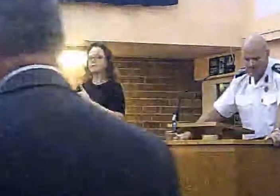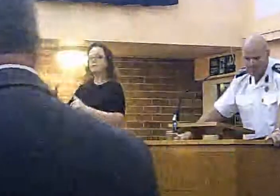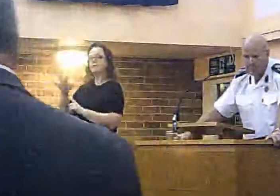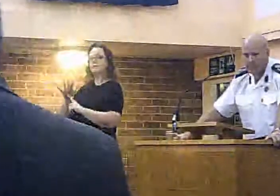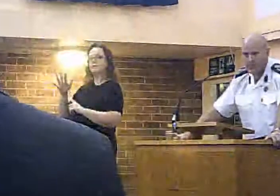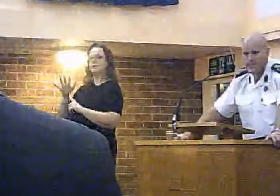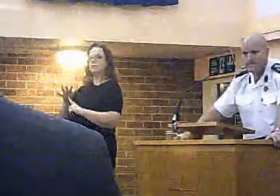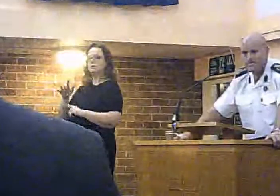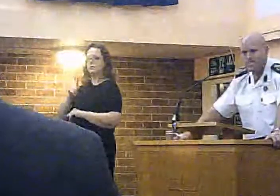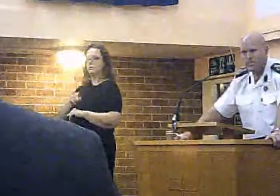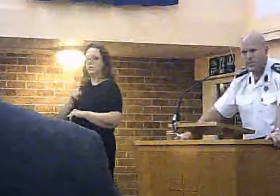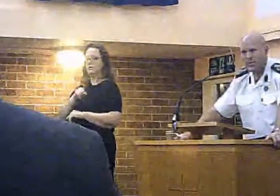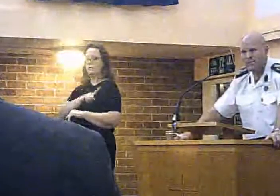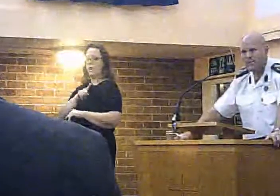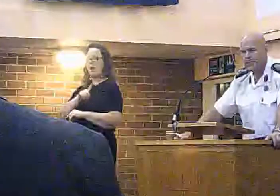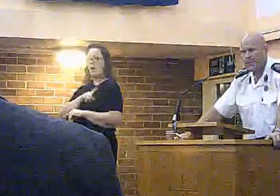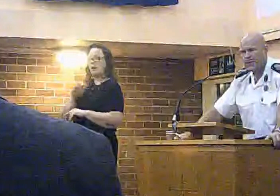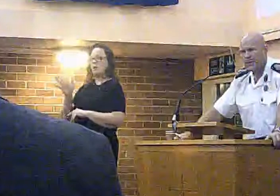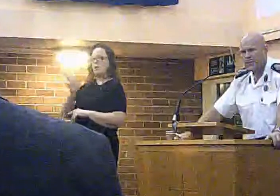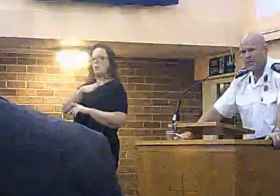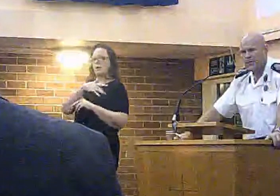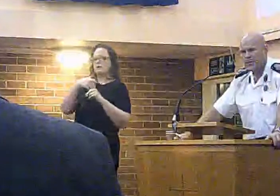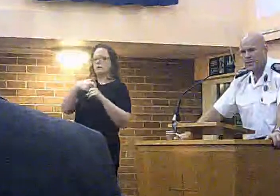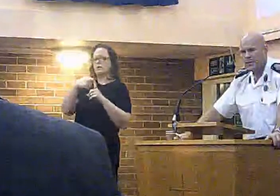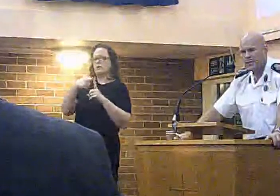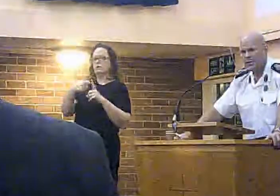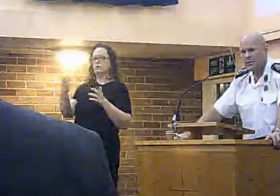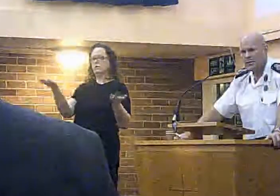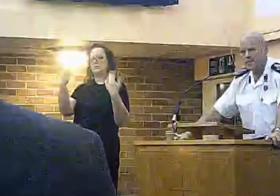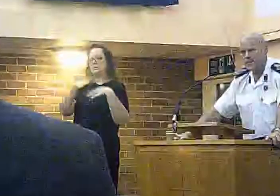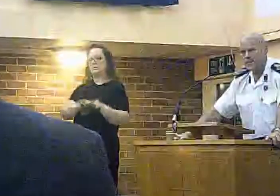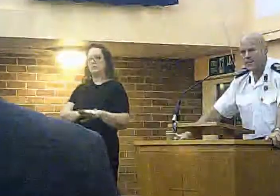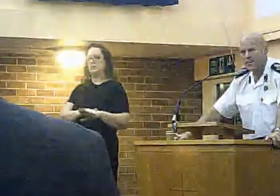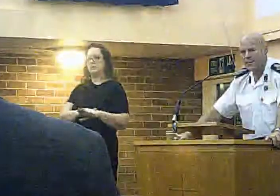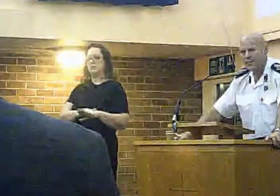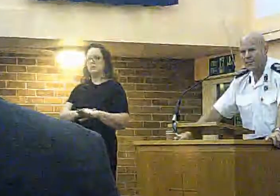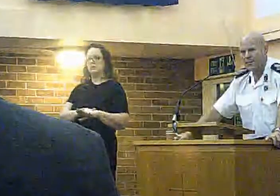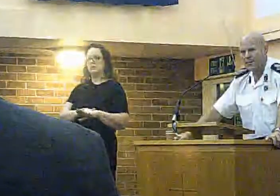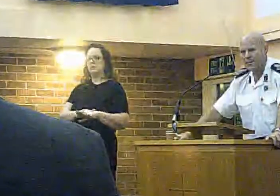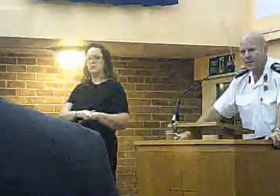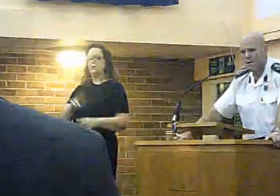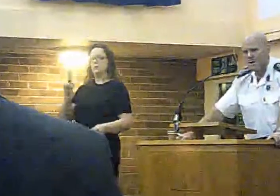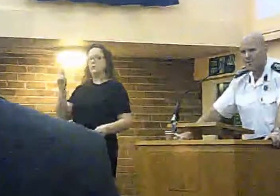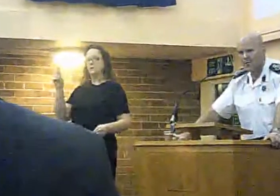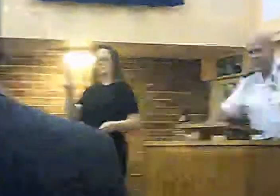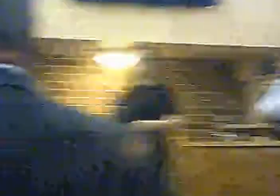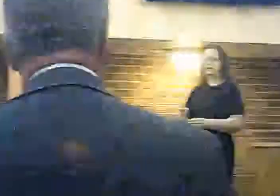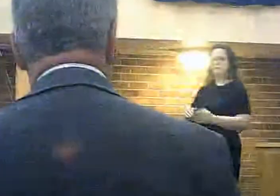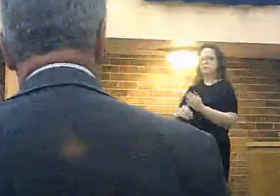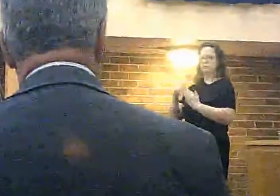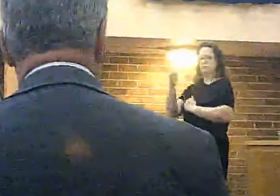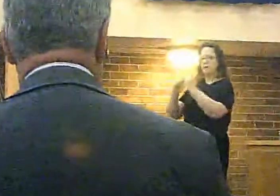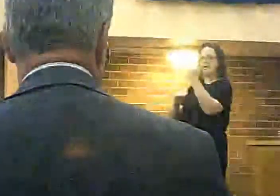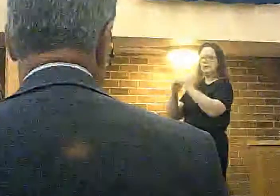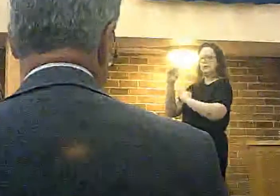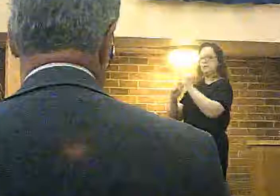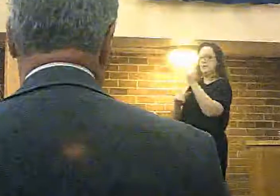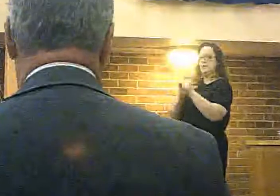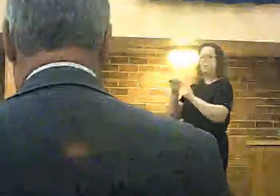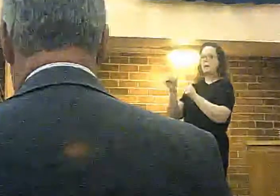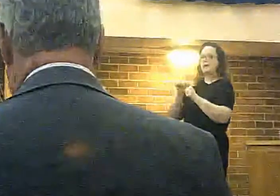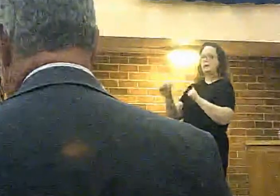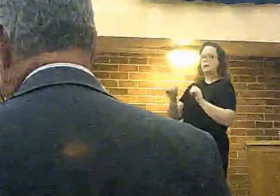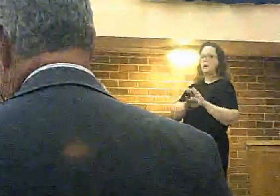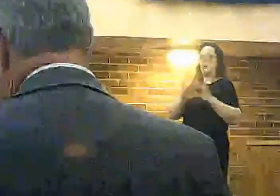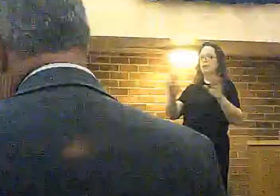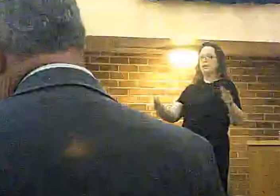because that's why West Kirby is getting knocked down. It's cheaper to build it in Greasby. It's better land development in West